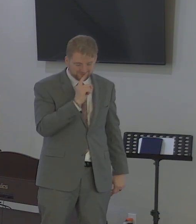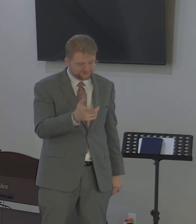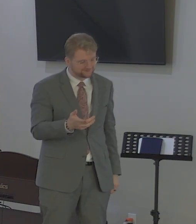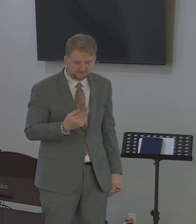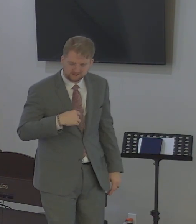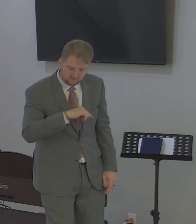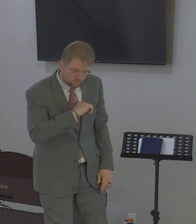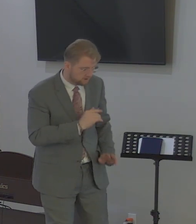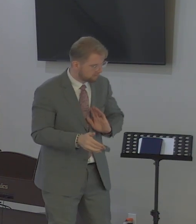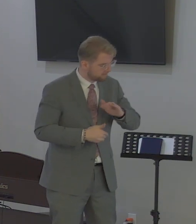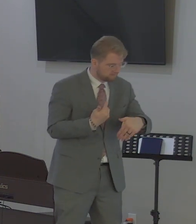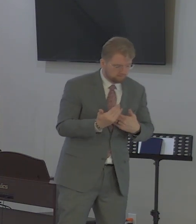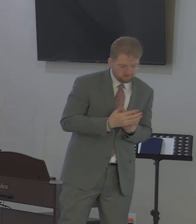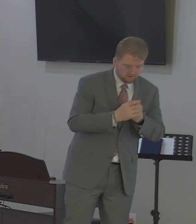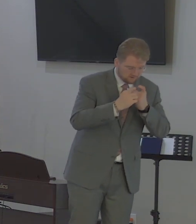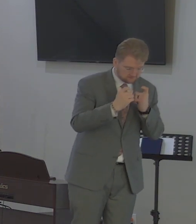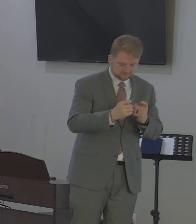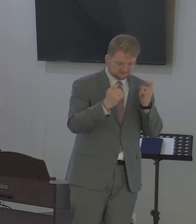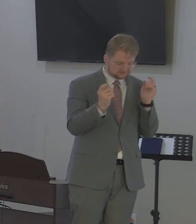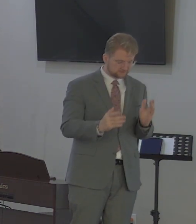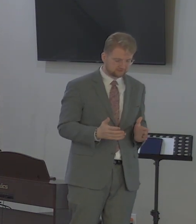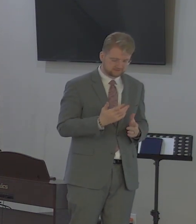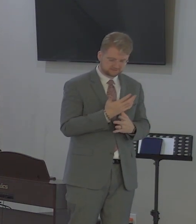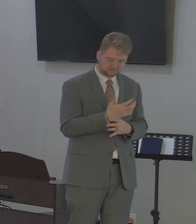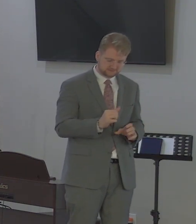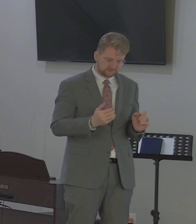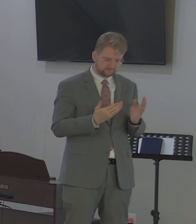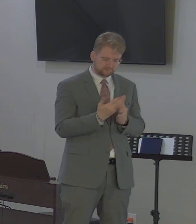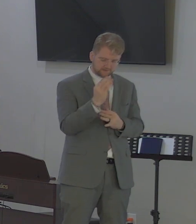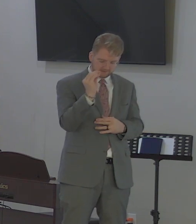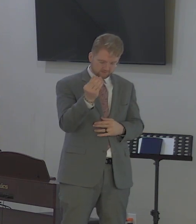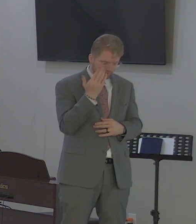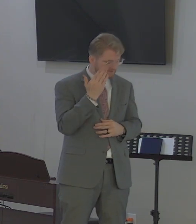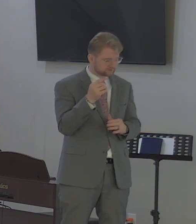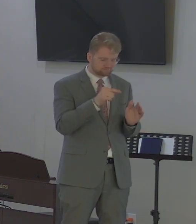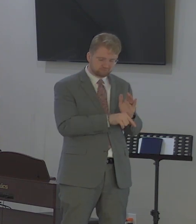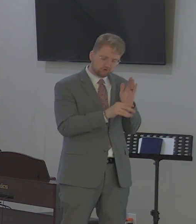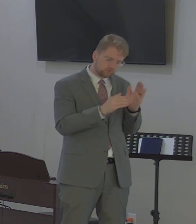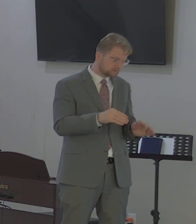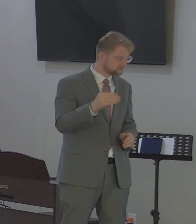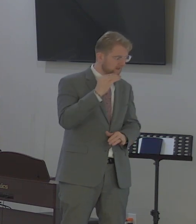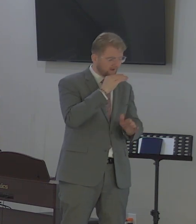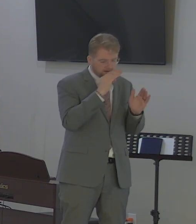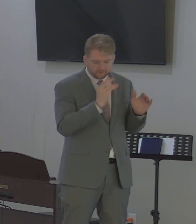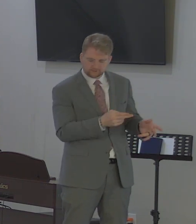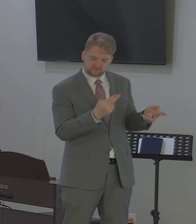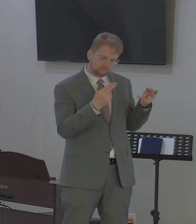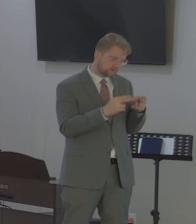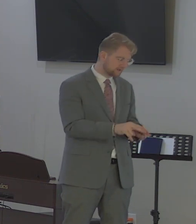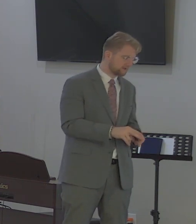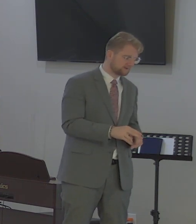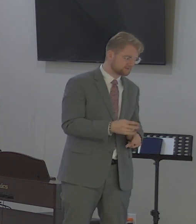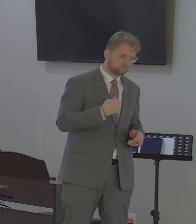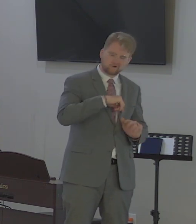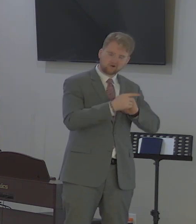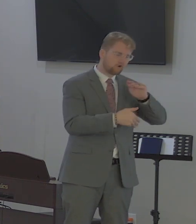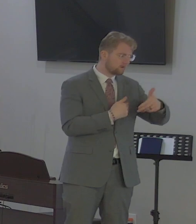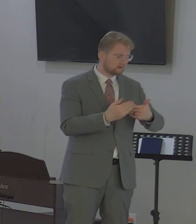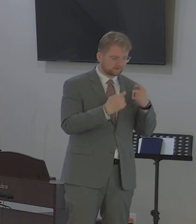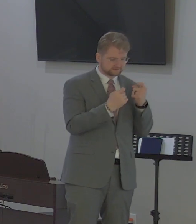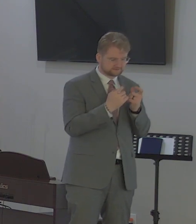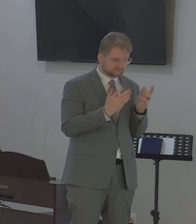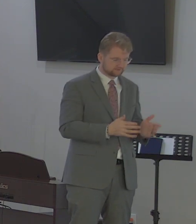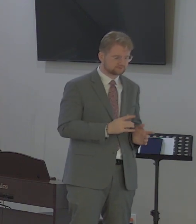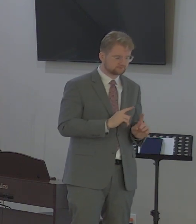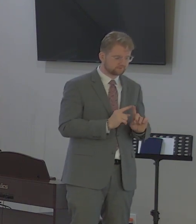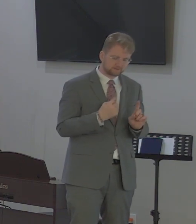people. He said, there's murderers and liars and fornicators and all this junk in there. And he said, such were some of you. Lord, we're all sinners saved by grace, but